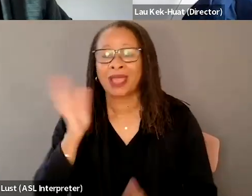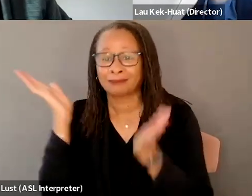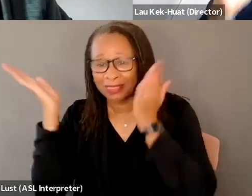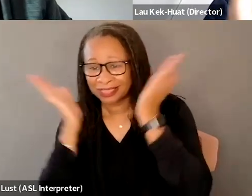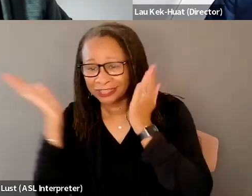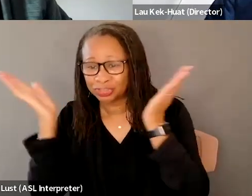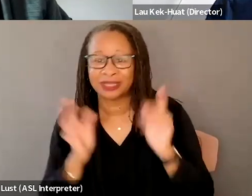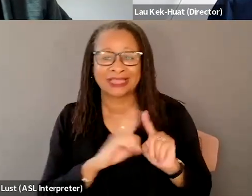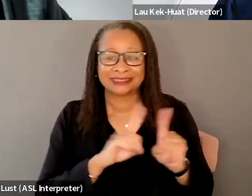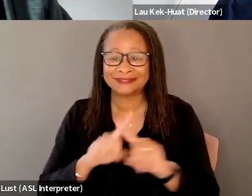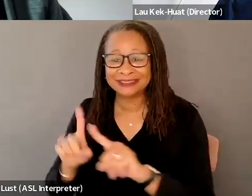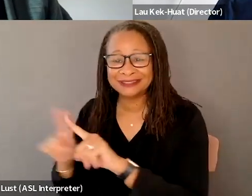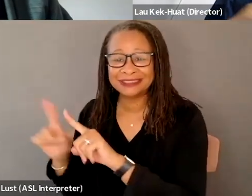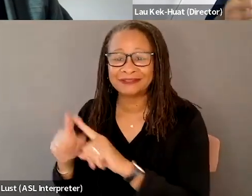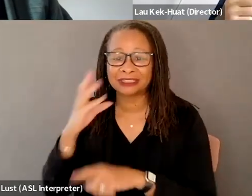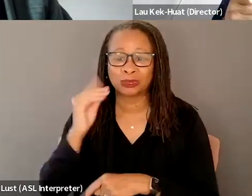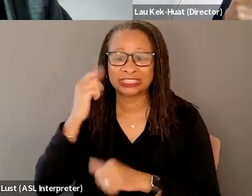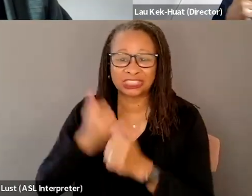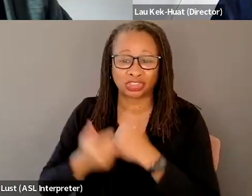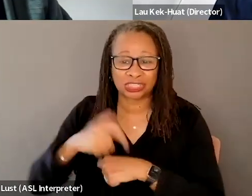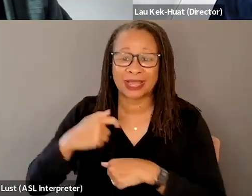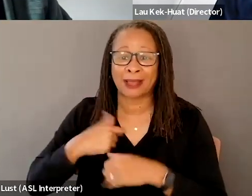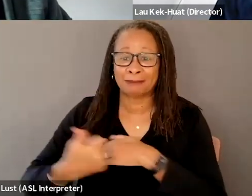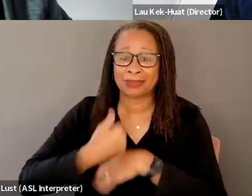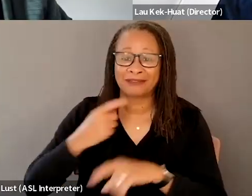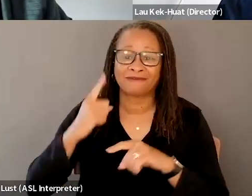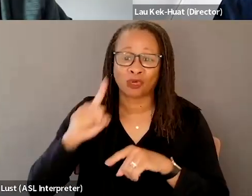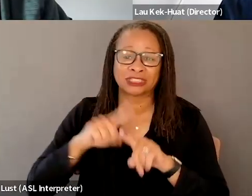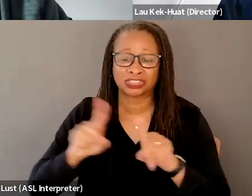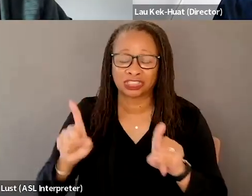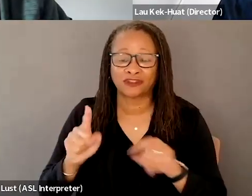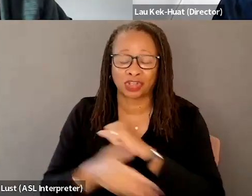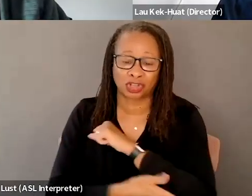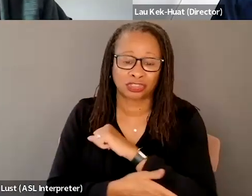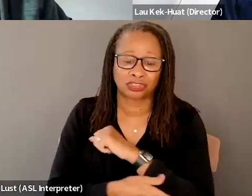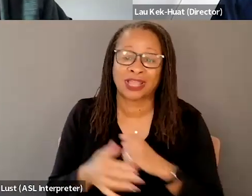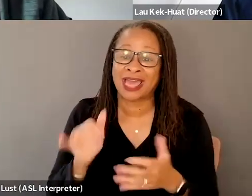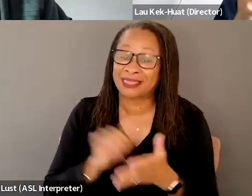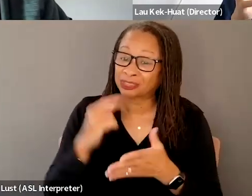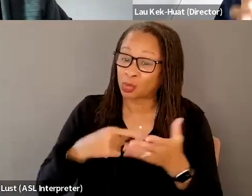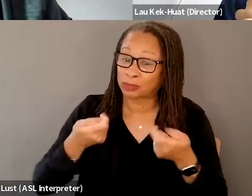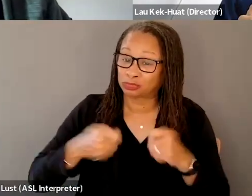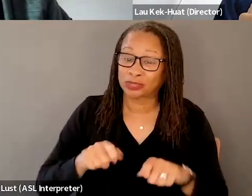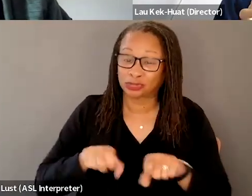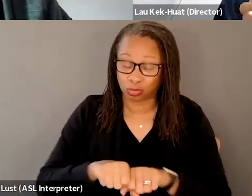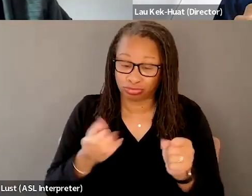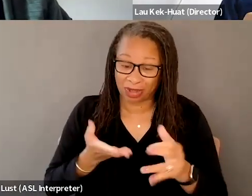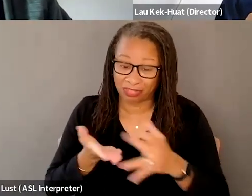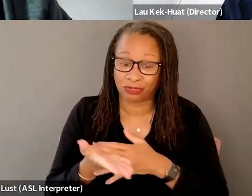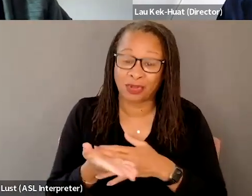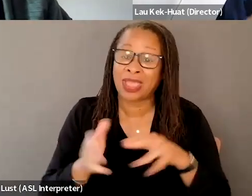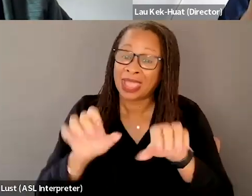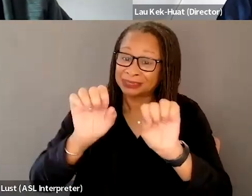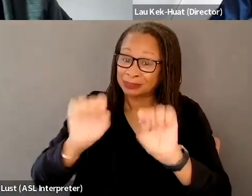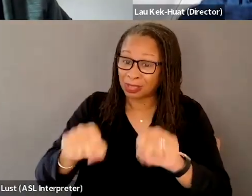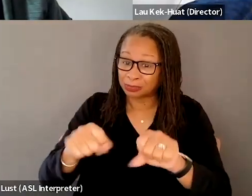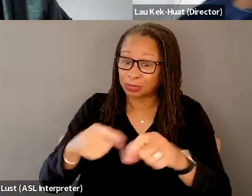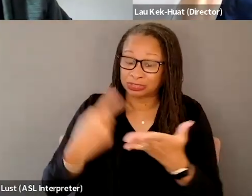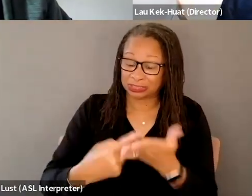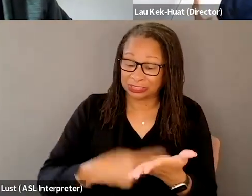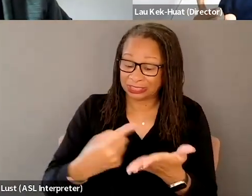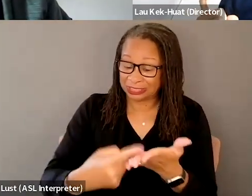and Japan. But this is what I'm trying to break through. Is that possible to discuss this history